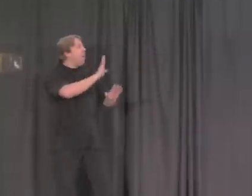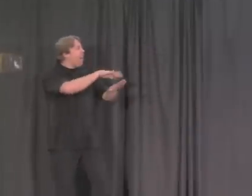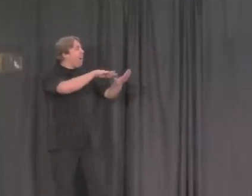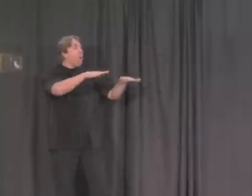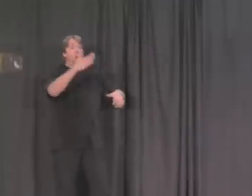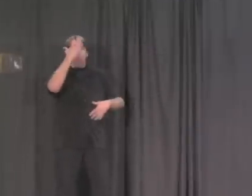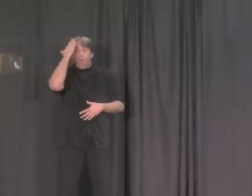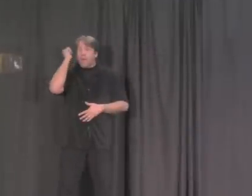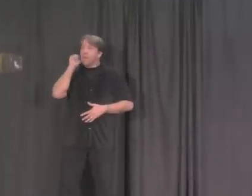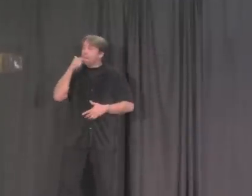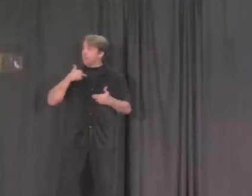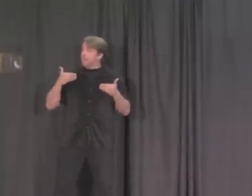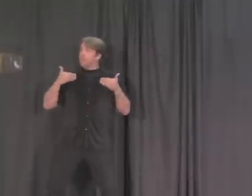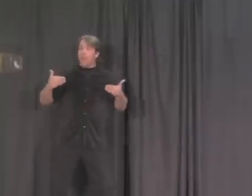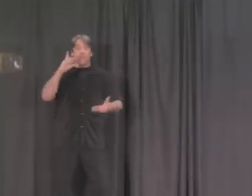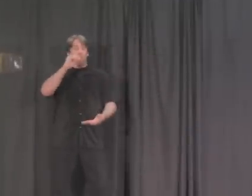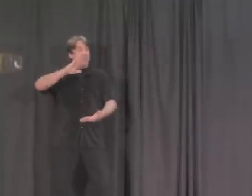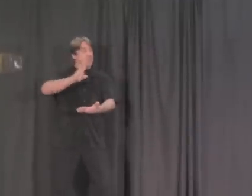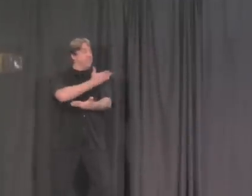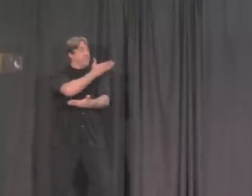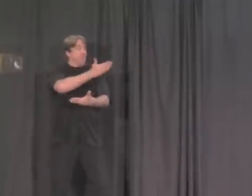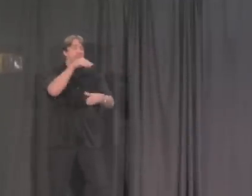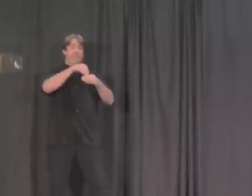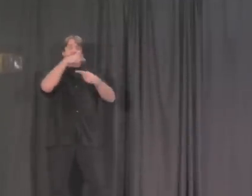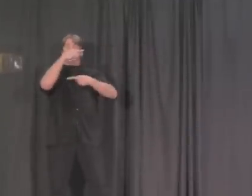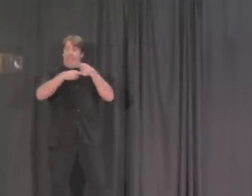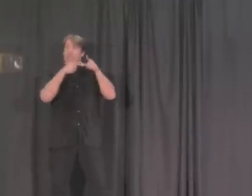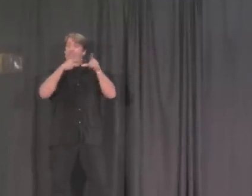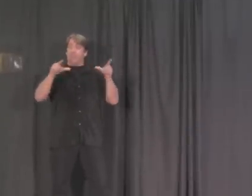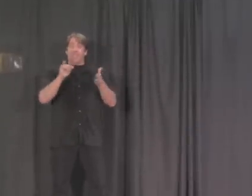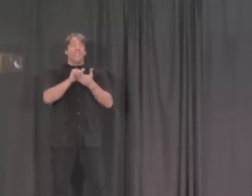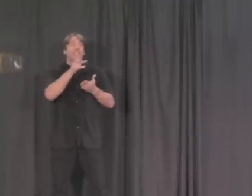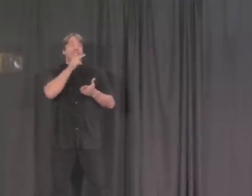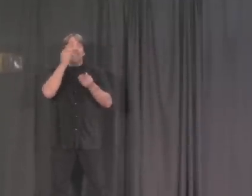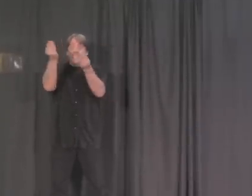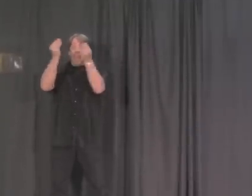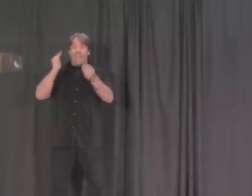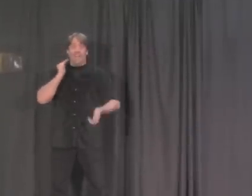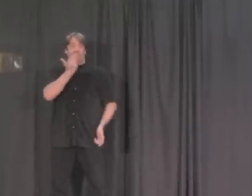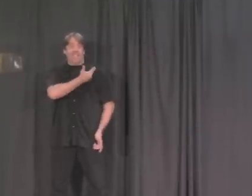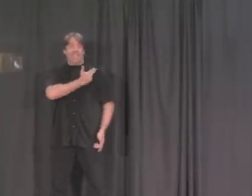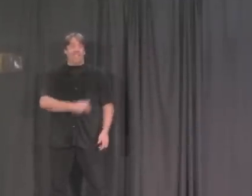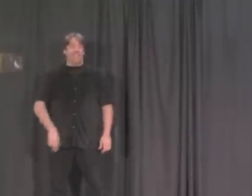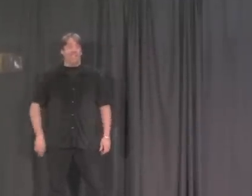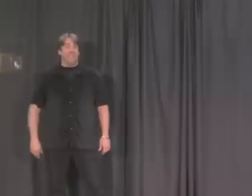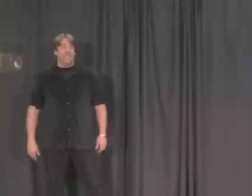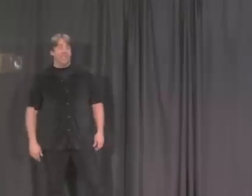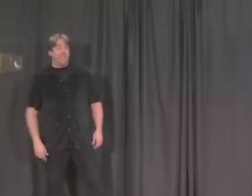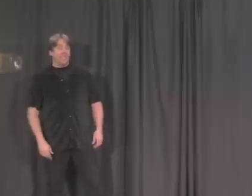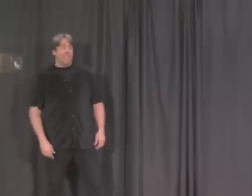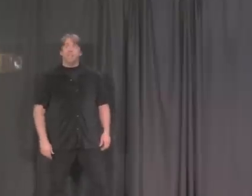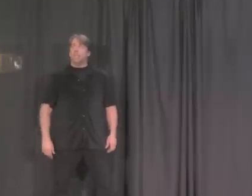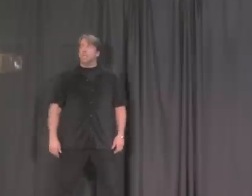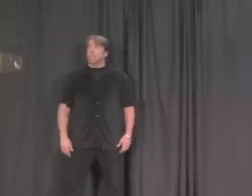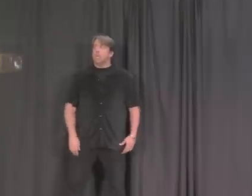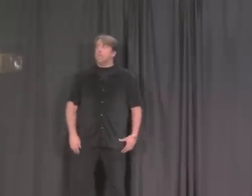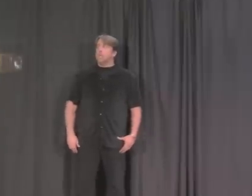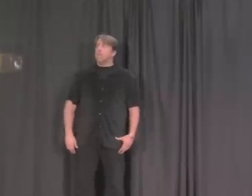The teacher said, hey, why don't we go ahead and show the wands what Keith taught us?